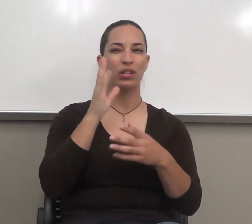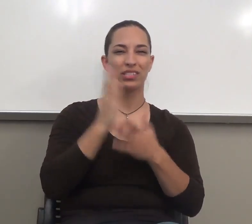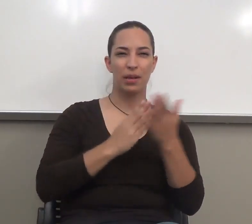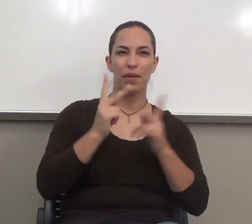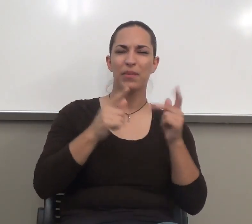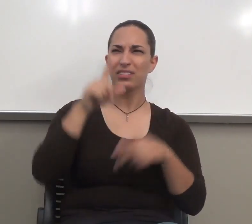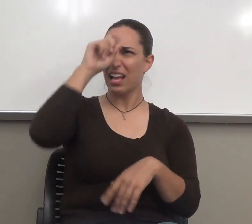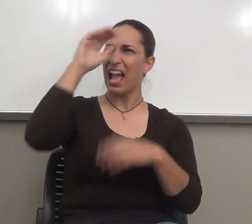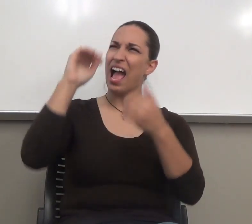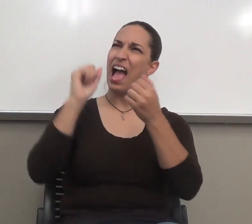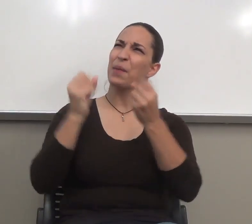have to get it into my